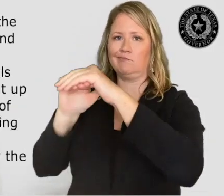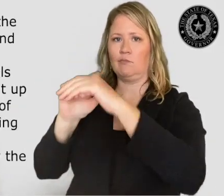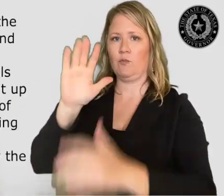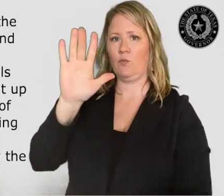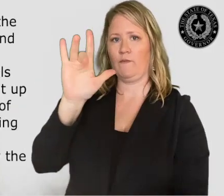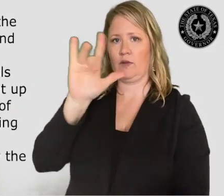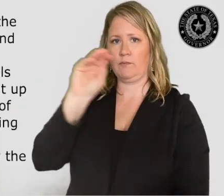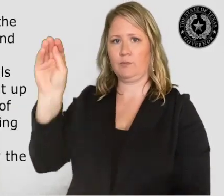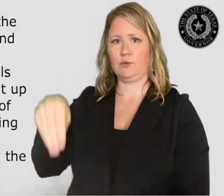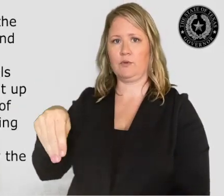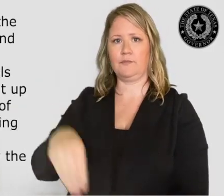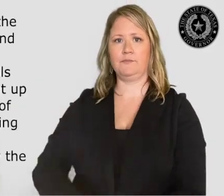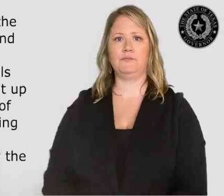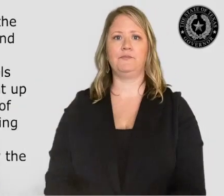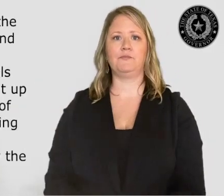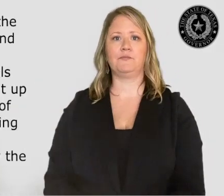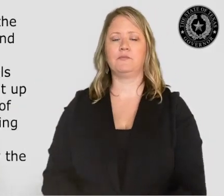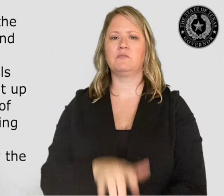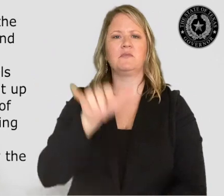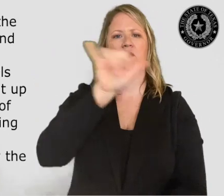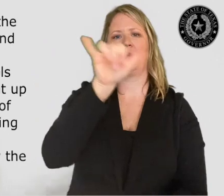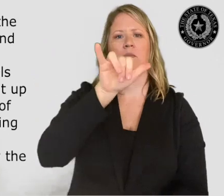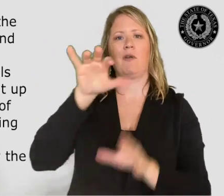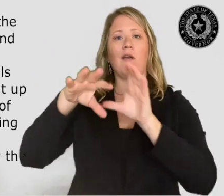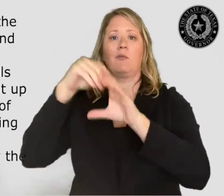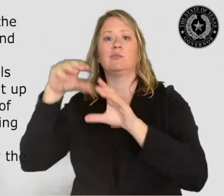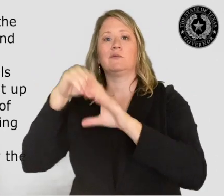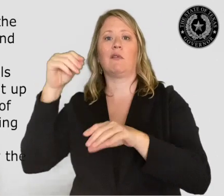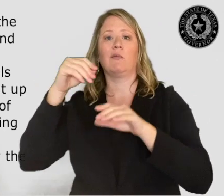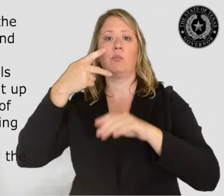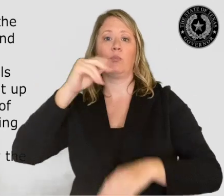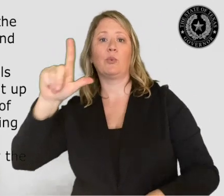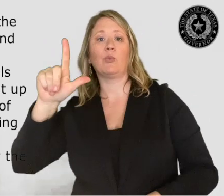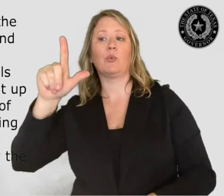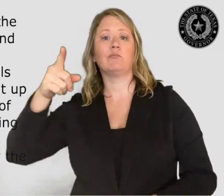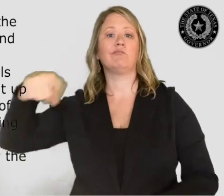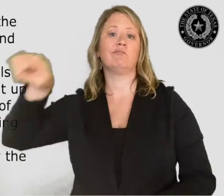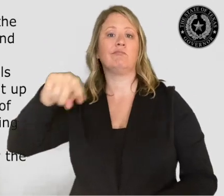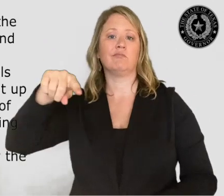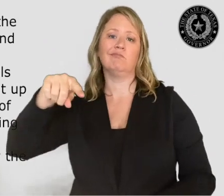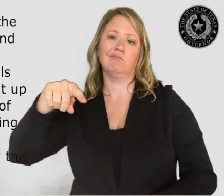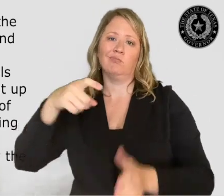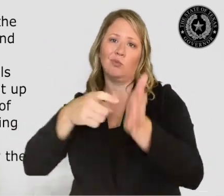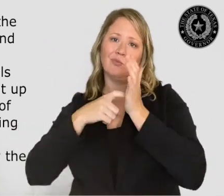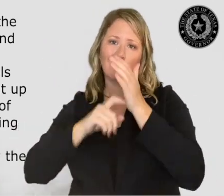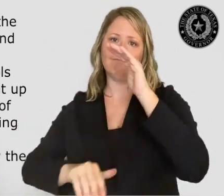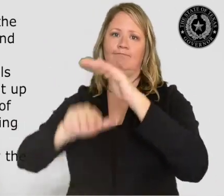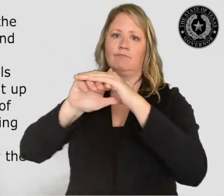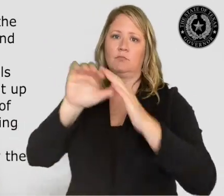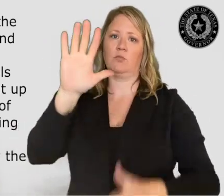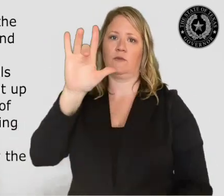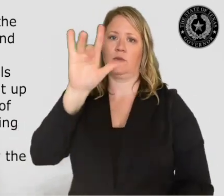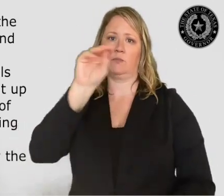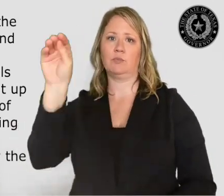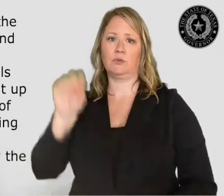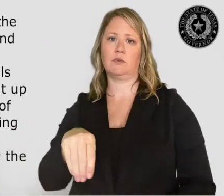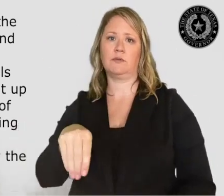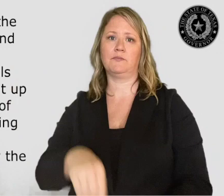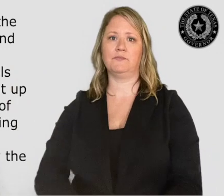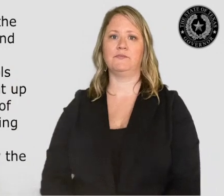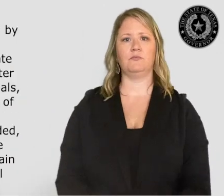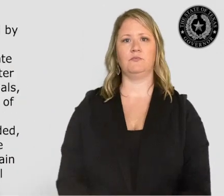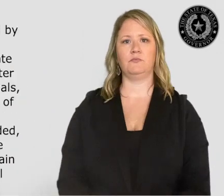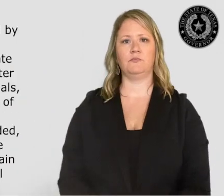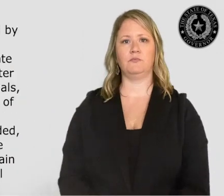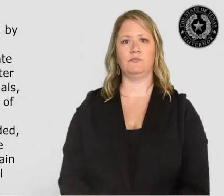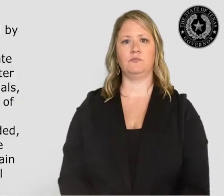total listed occupancy of the pool facility, and B. Outdoor swimming pools may operate at up to 25% of normal operating